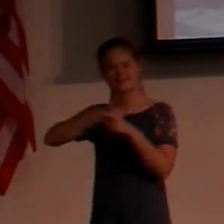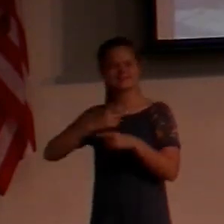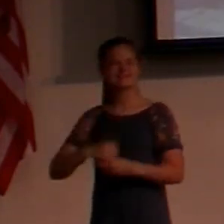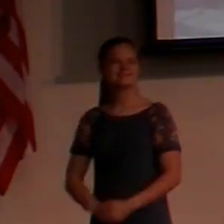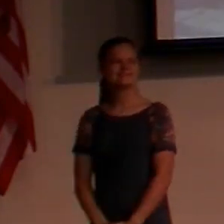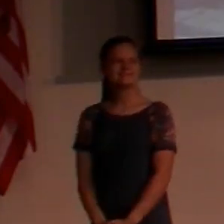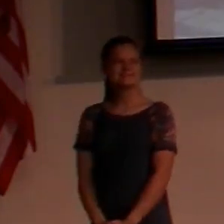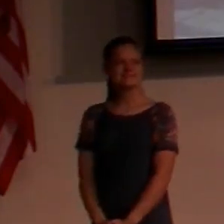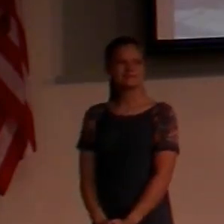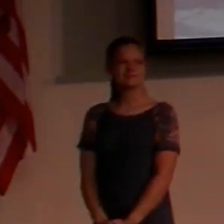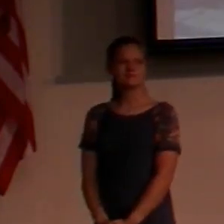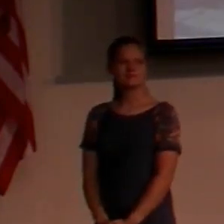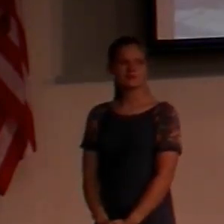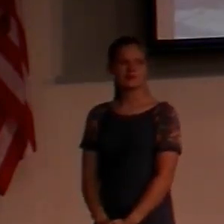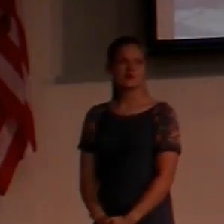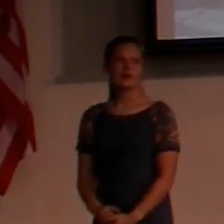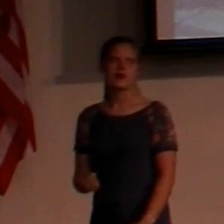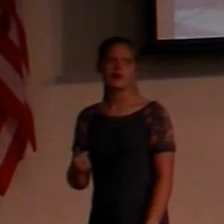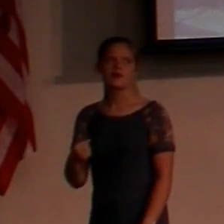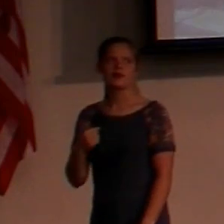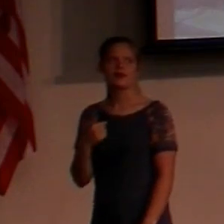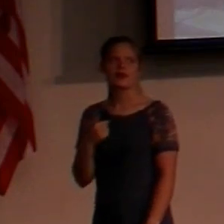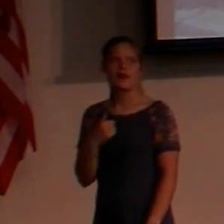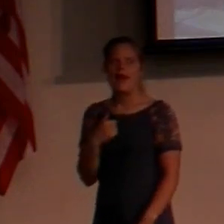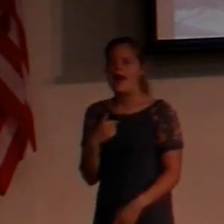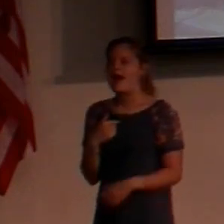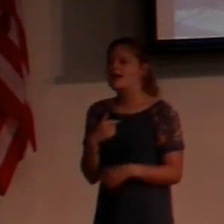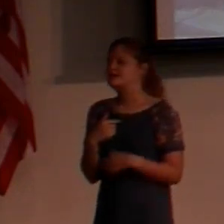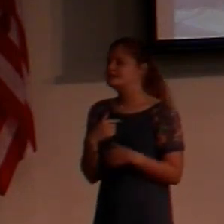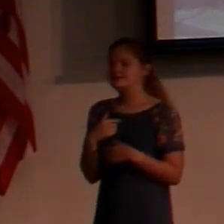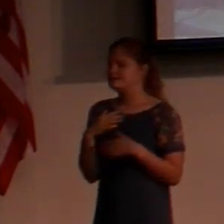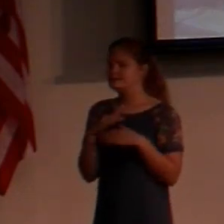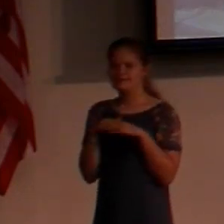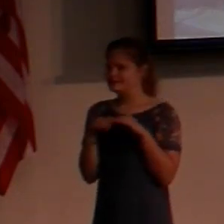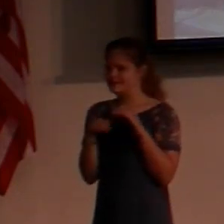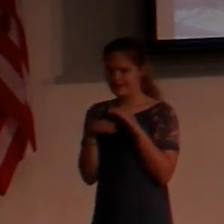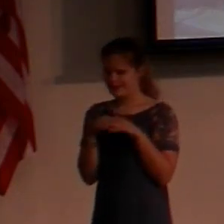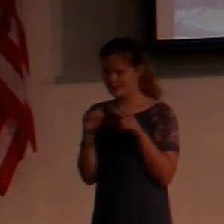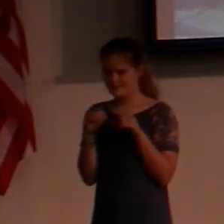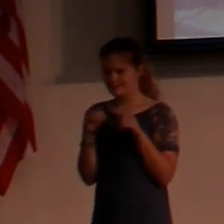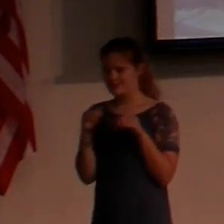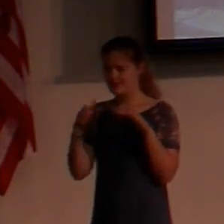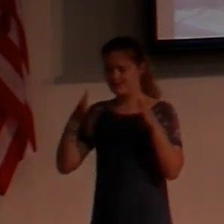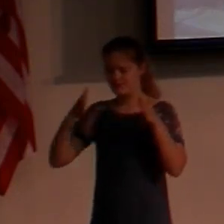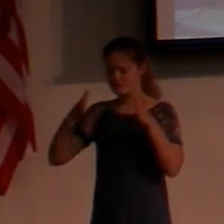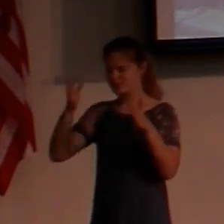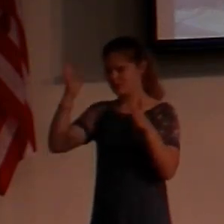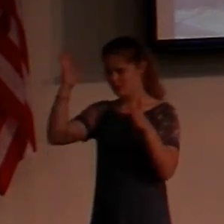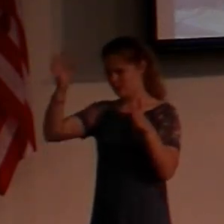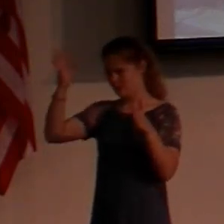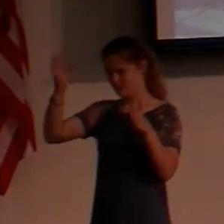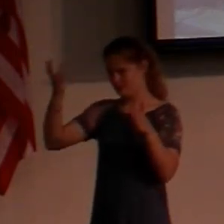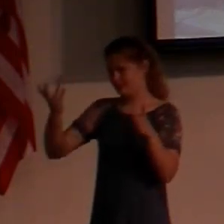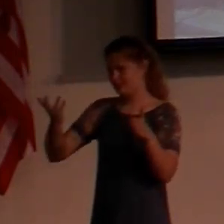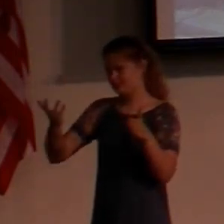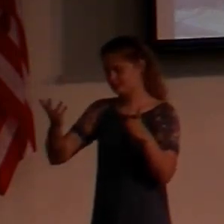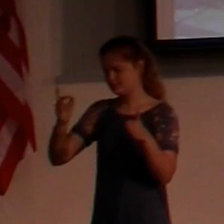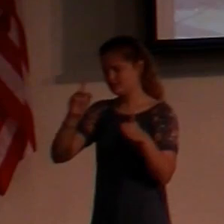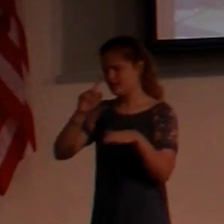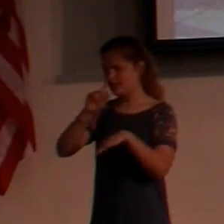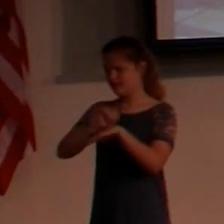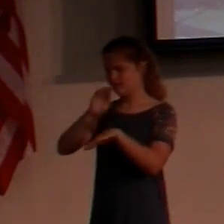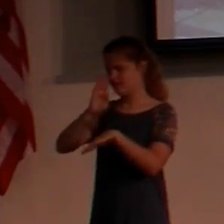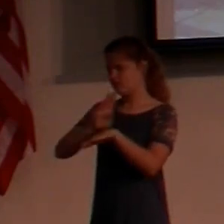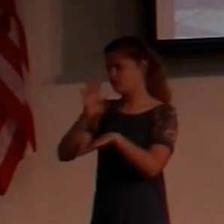But here's where I got stretched out of my comfort zone. So we did something called street preaching. Now, Tim Brumfield